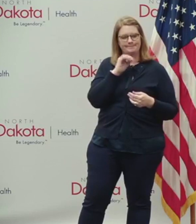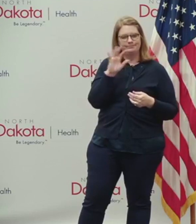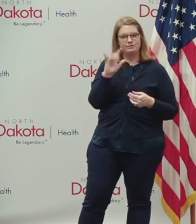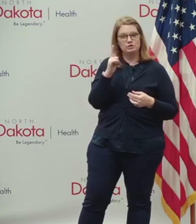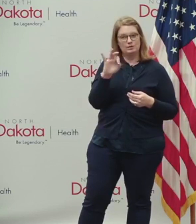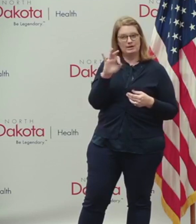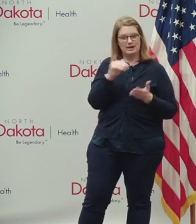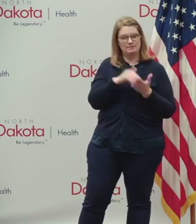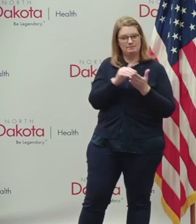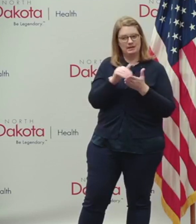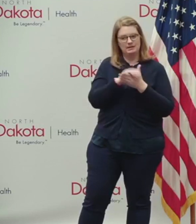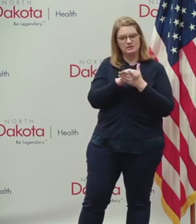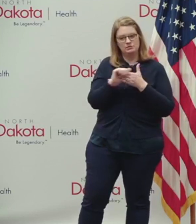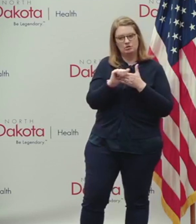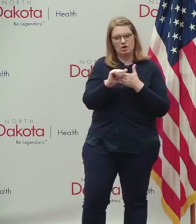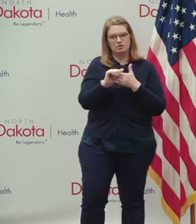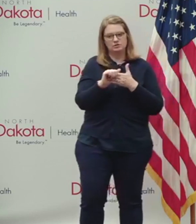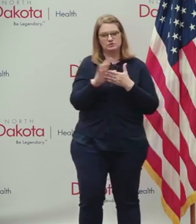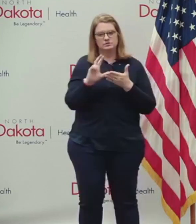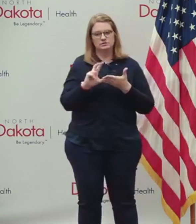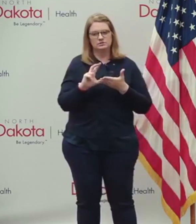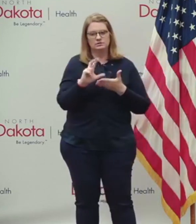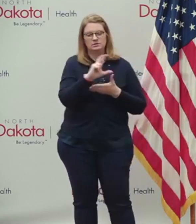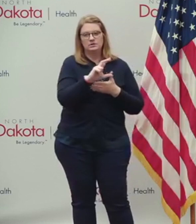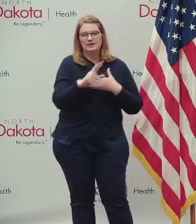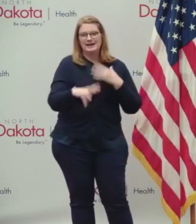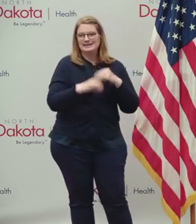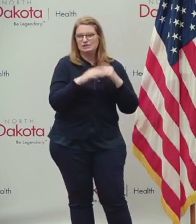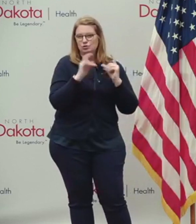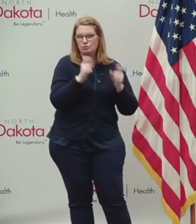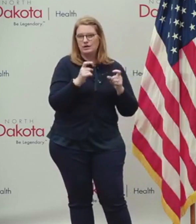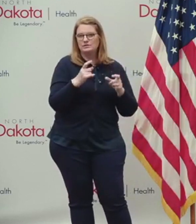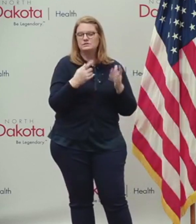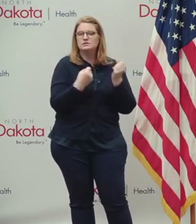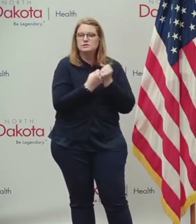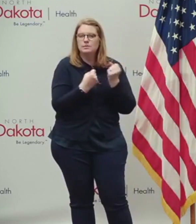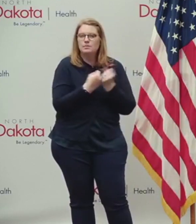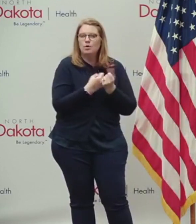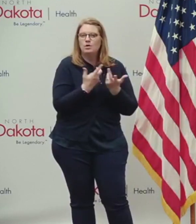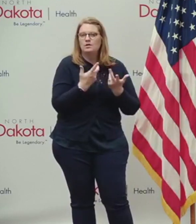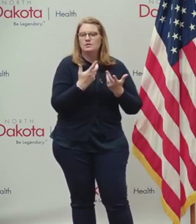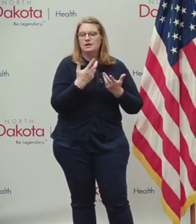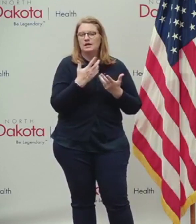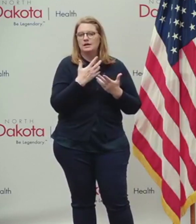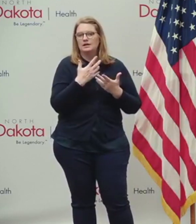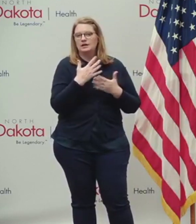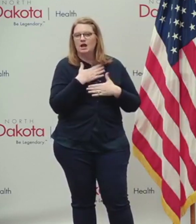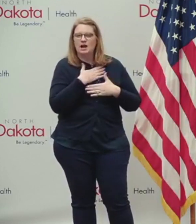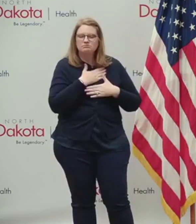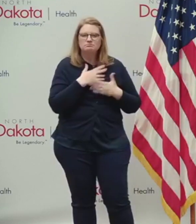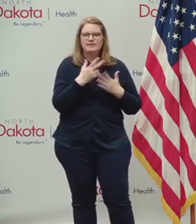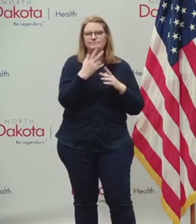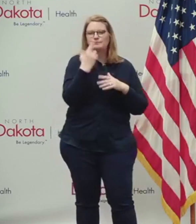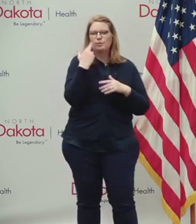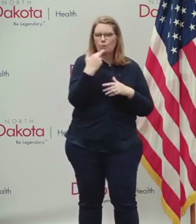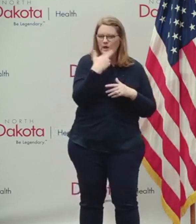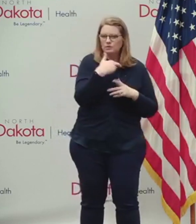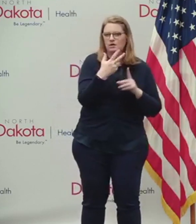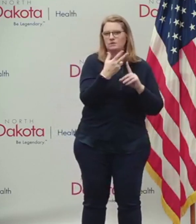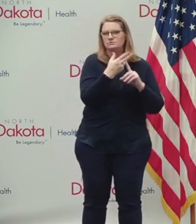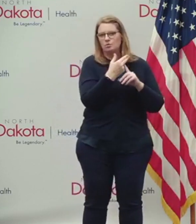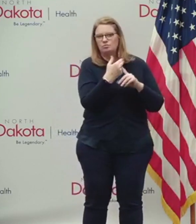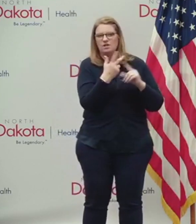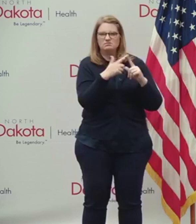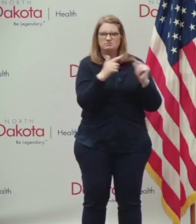$29 million is going towards additional grants to support our hospitality hospitality industry. And again,